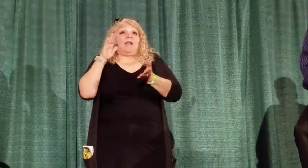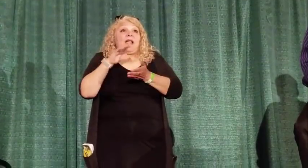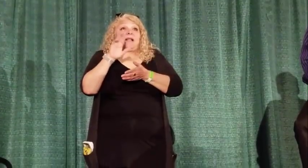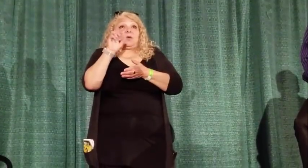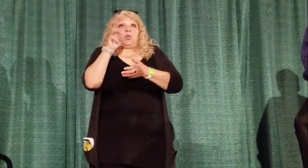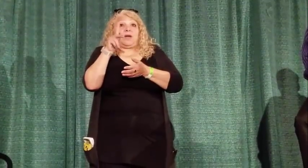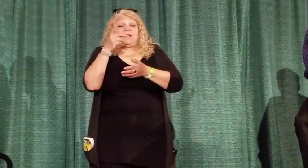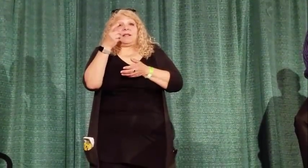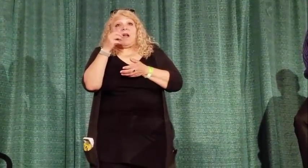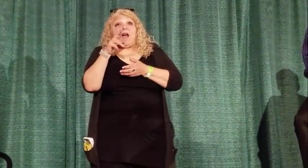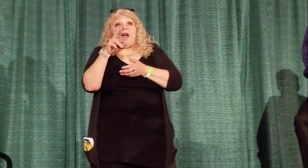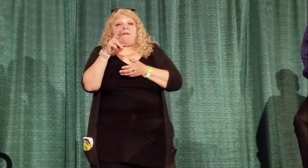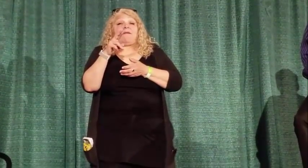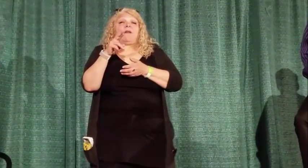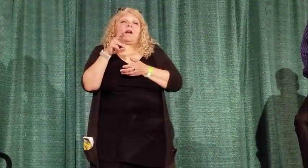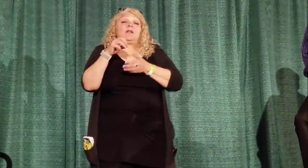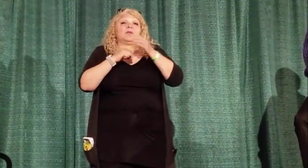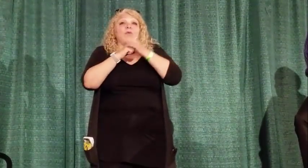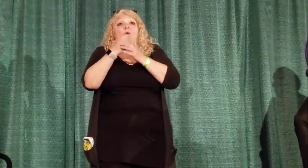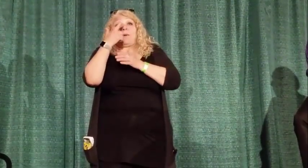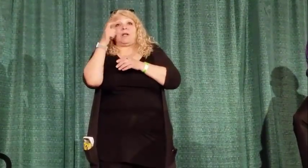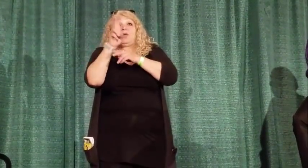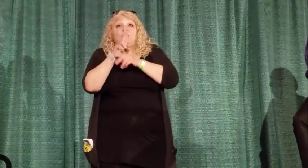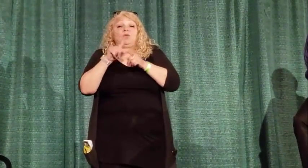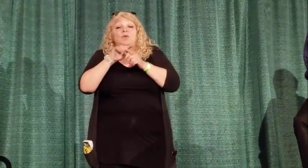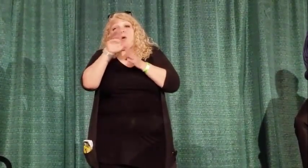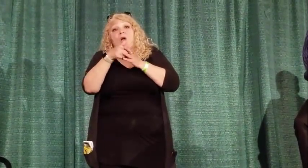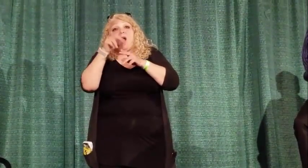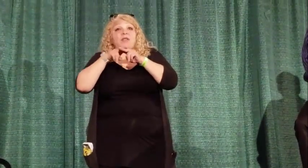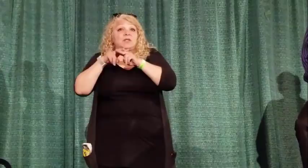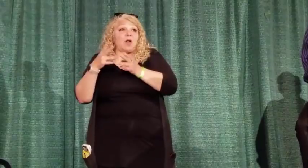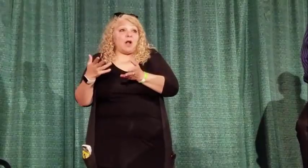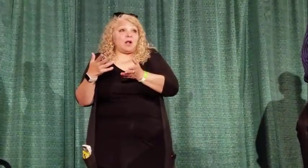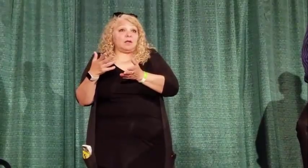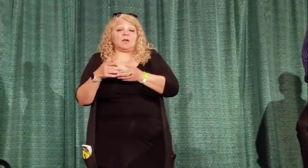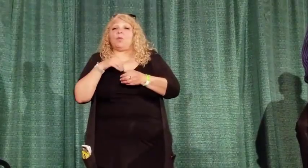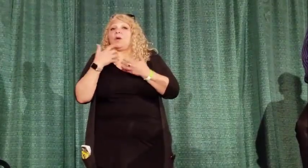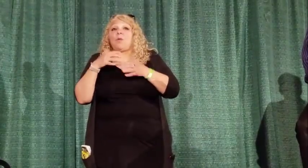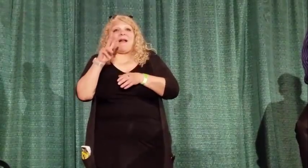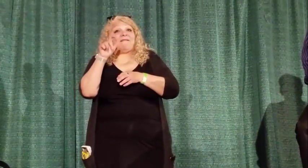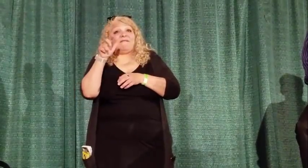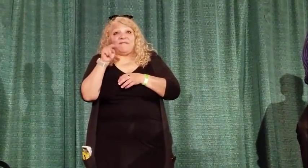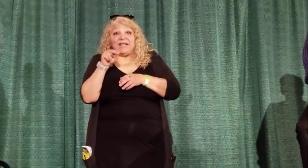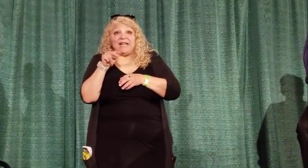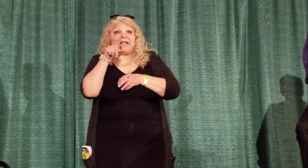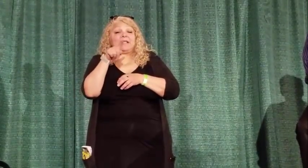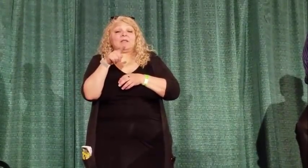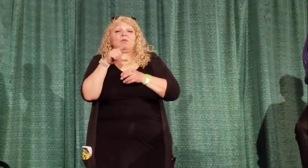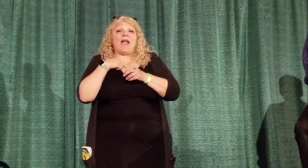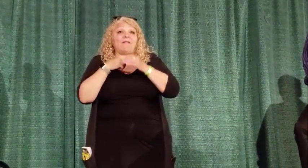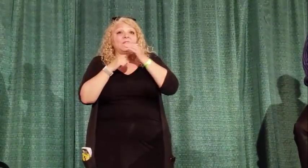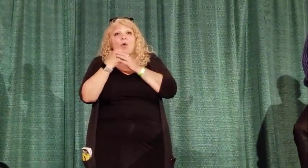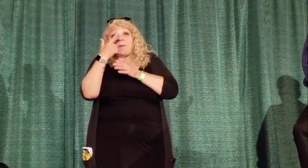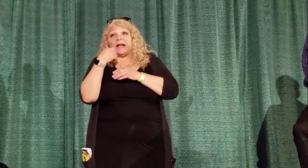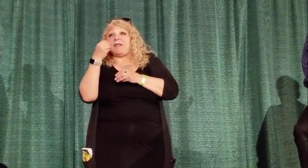can tolerate the salt without having a hemorrhage. Did you follow that? Yeah. We don't want a vegan to have a hemorrhagic stroke because they're eating so good, they